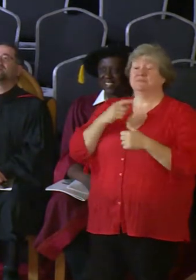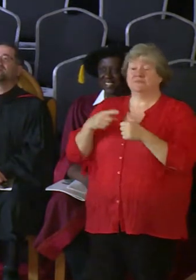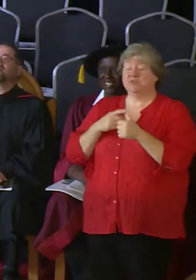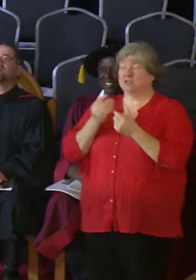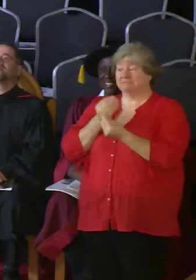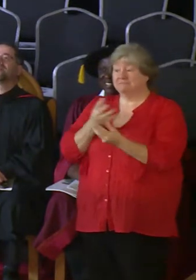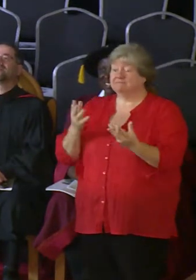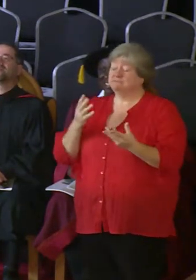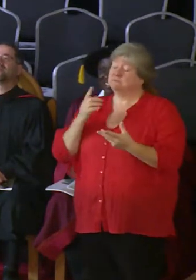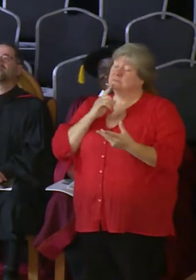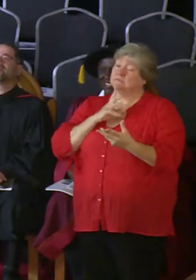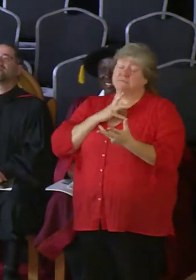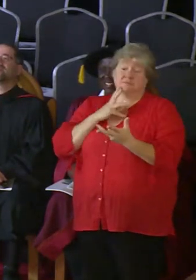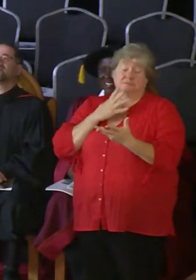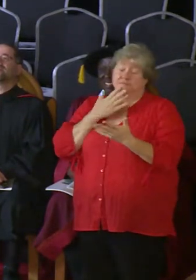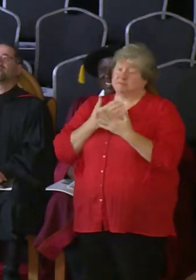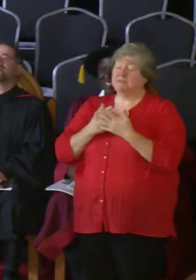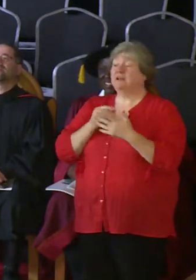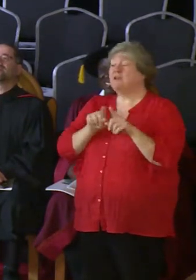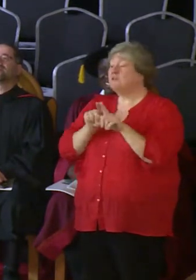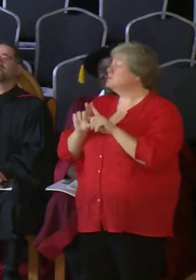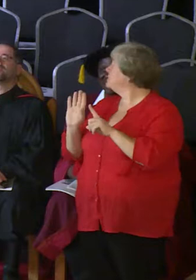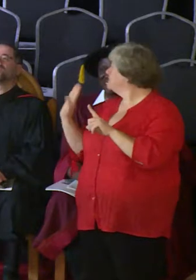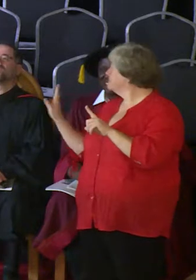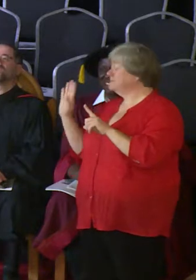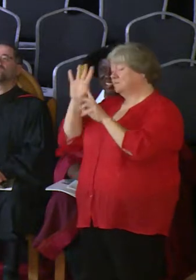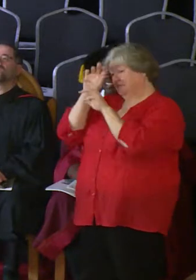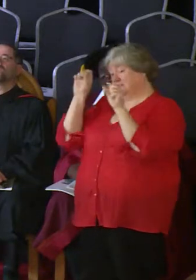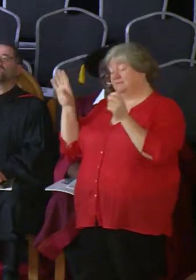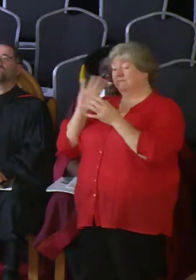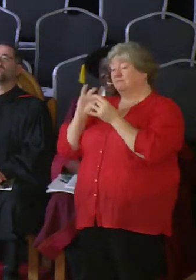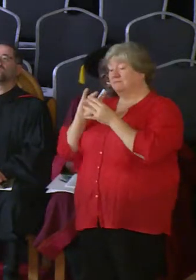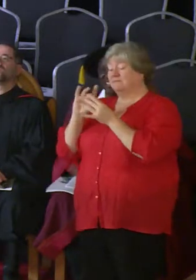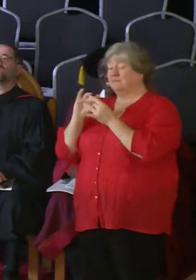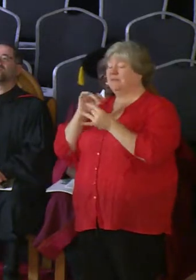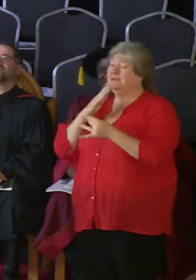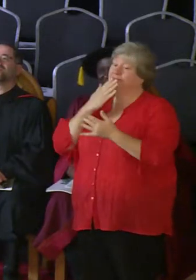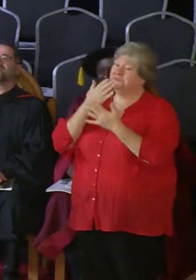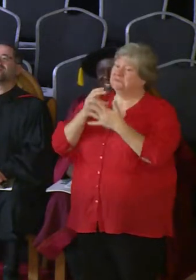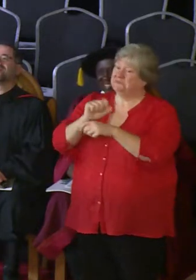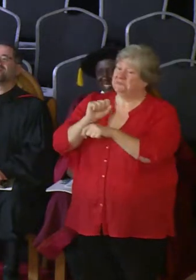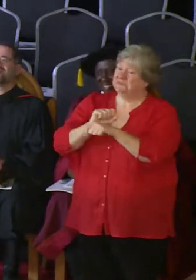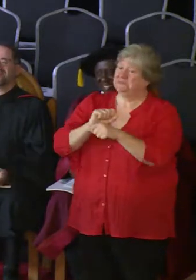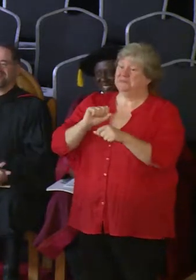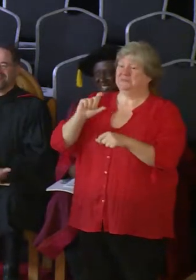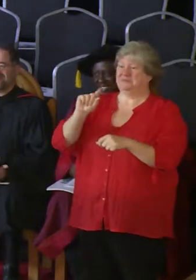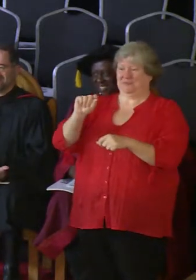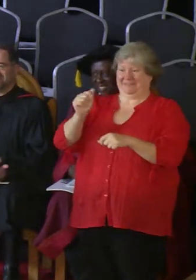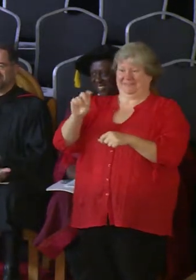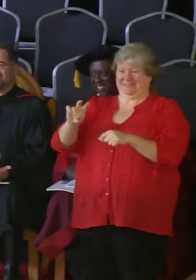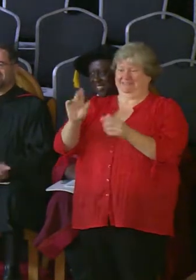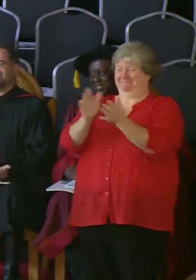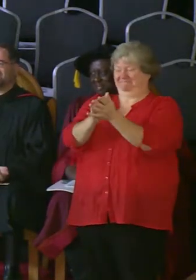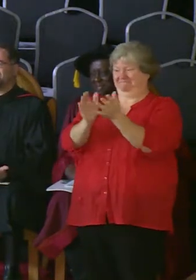all of you and echo President Vaccarino's comments. Well done, class of 2017.